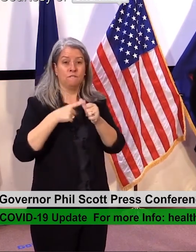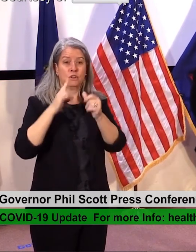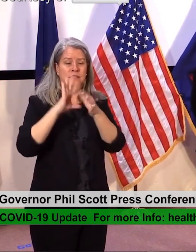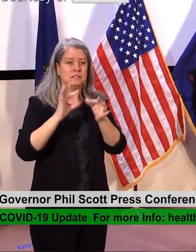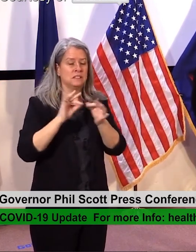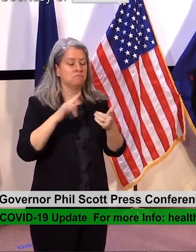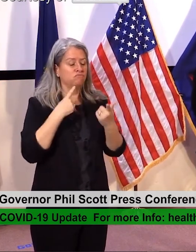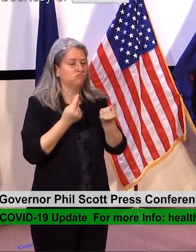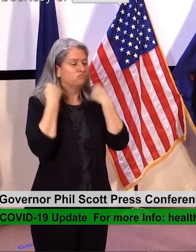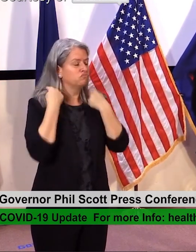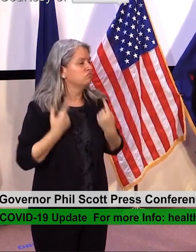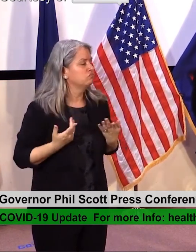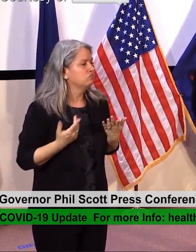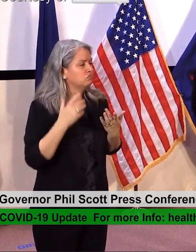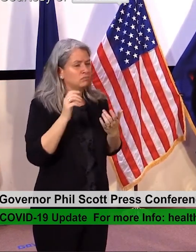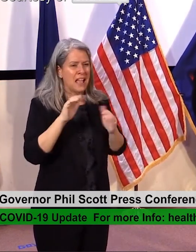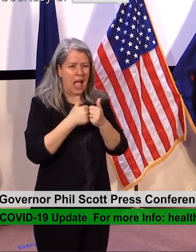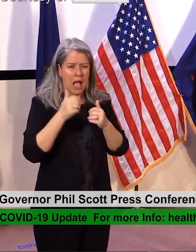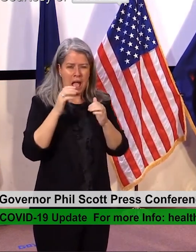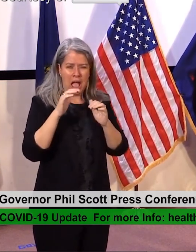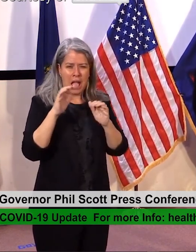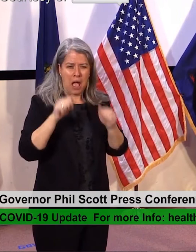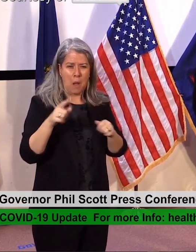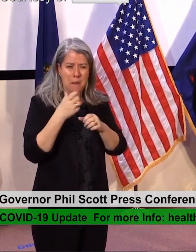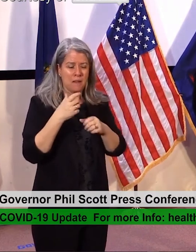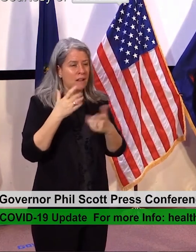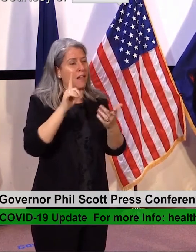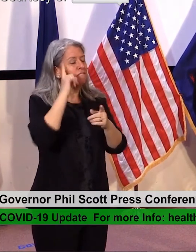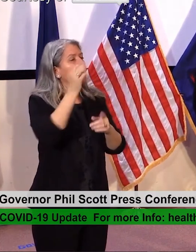It's meaningless to me. Is there a better way to say it? Is there a way that any